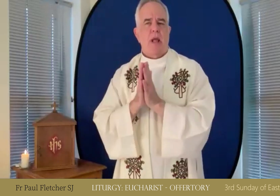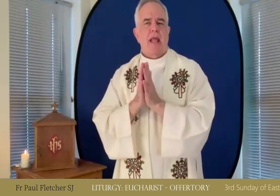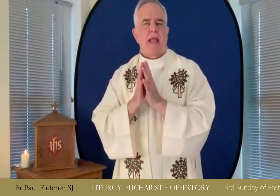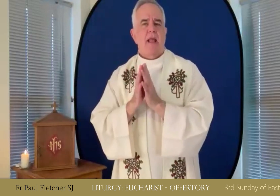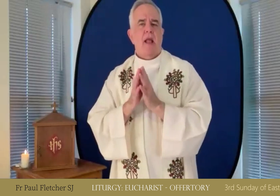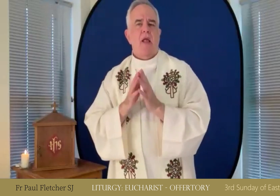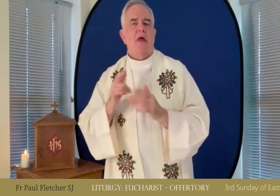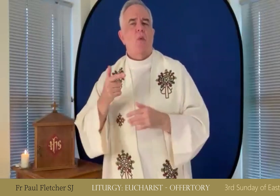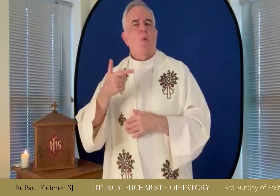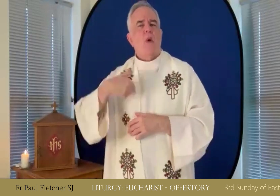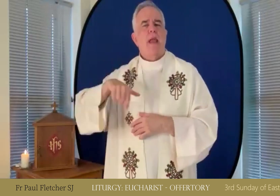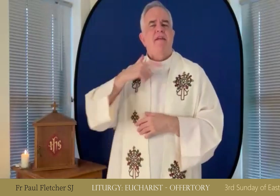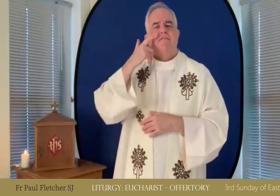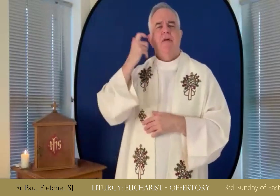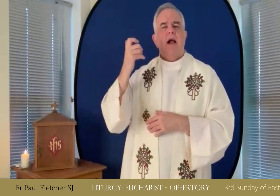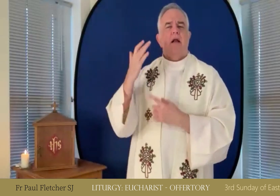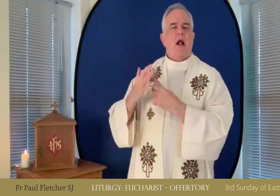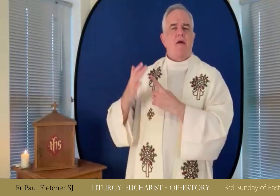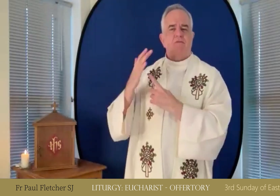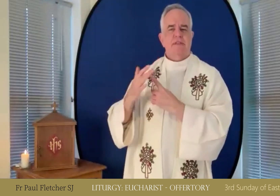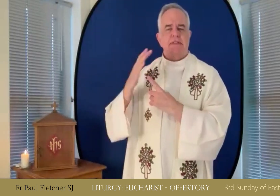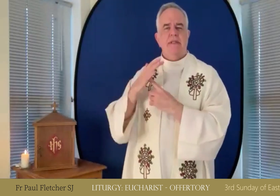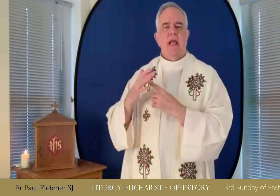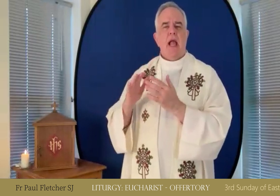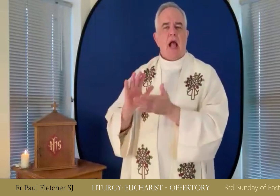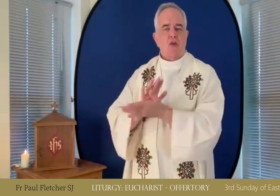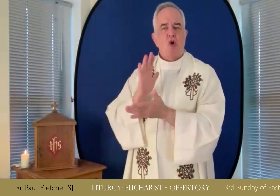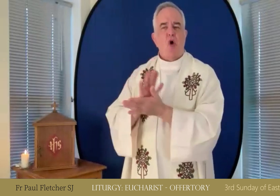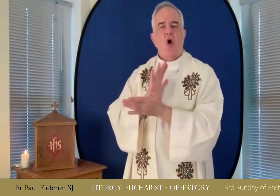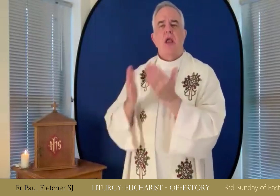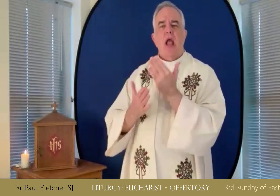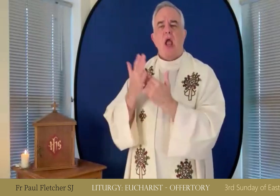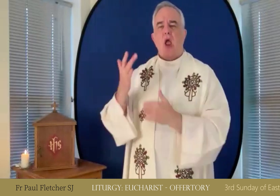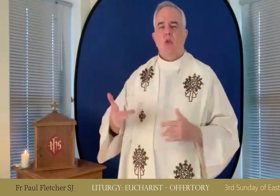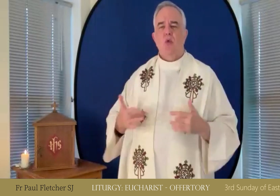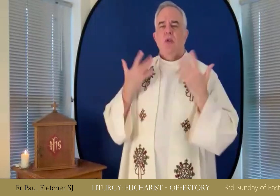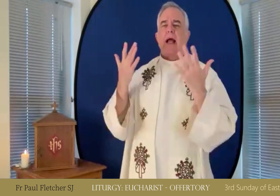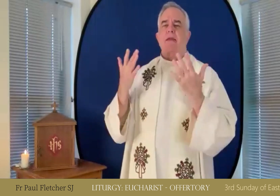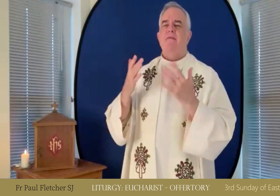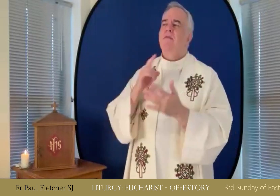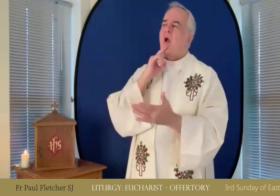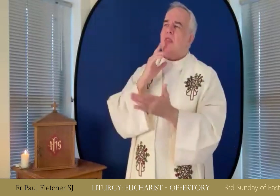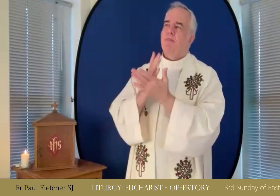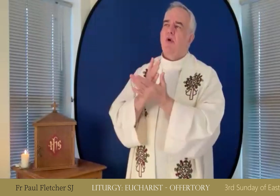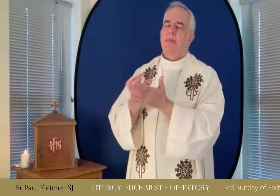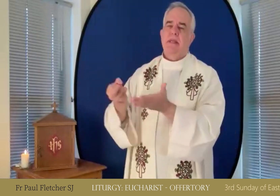pray that we find comfort and joy in new life, the promise